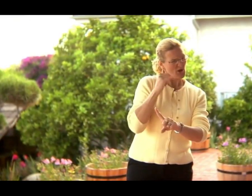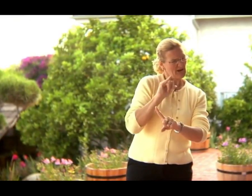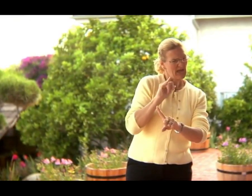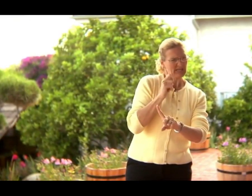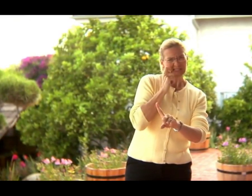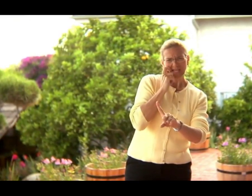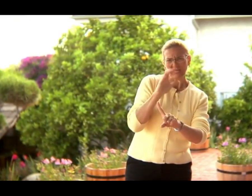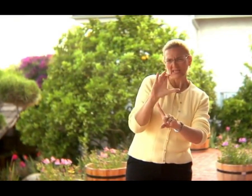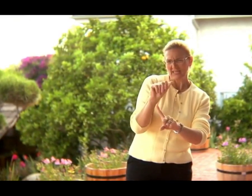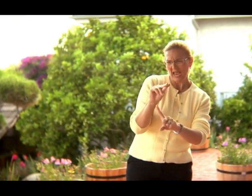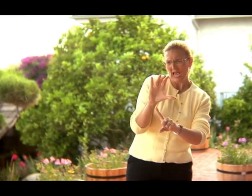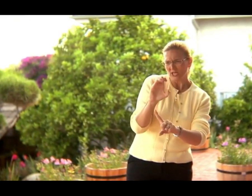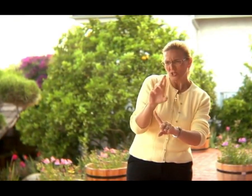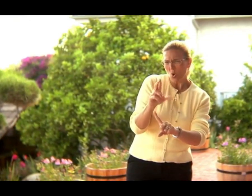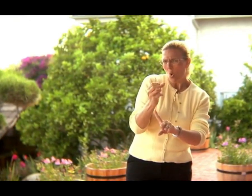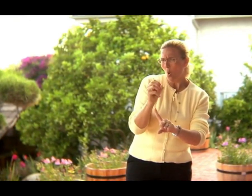or not,